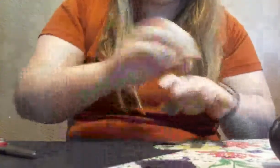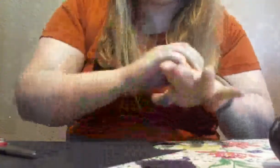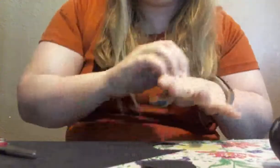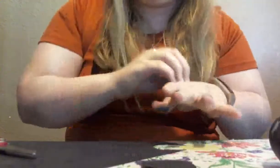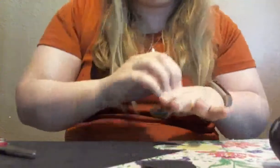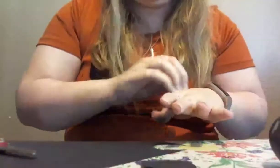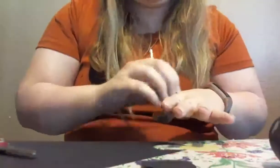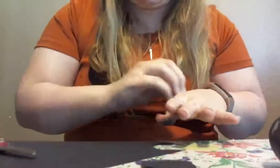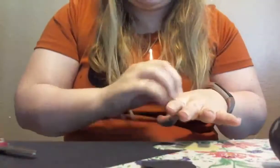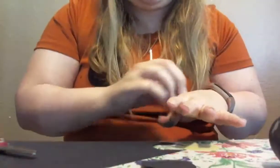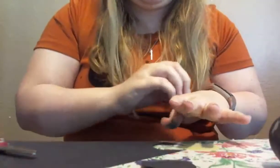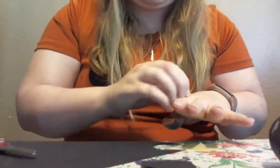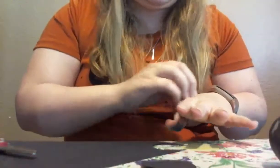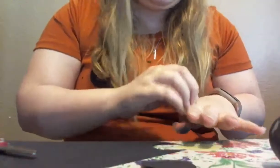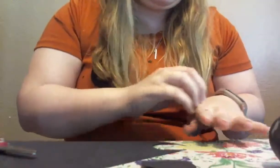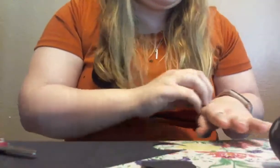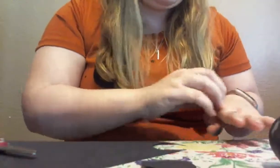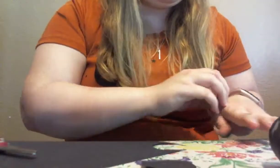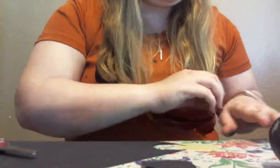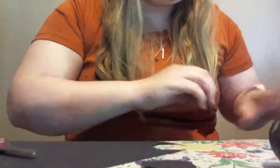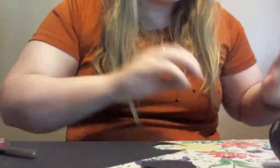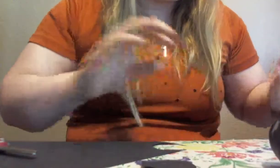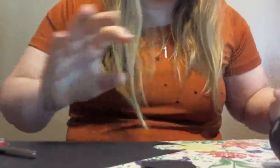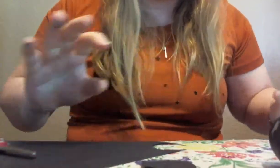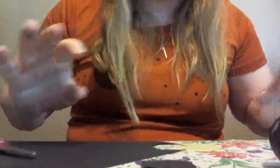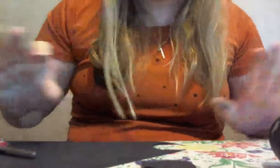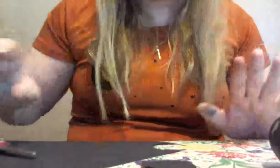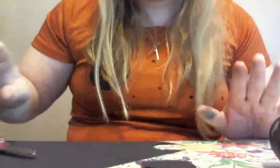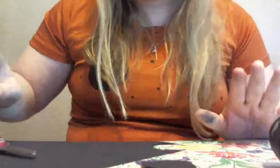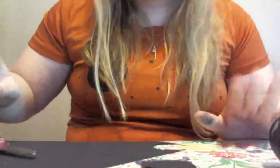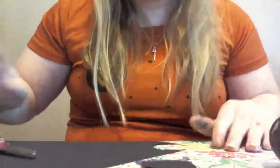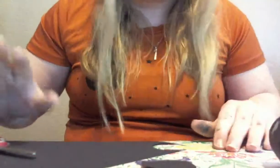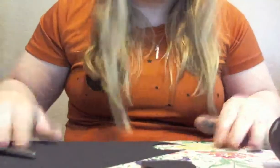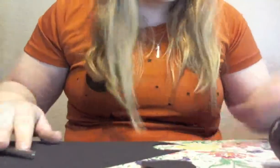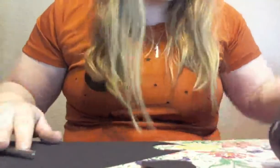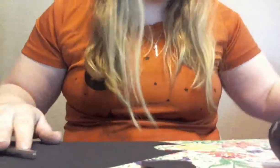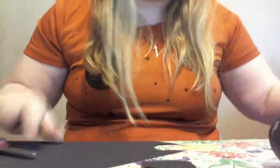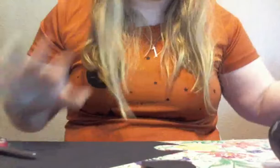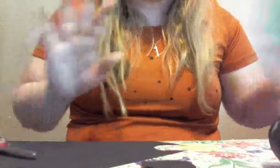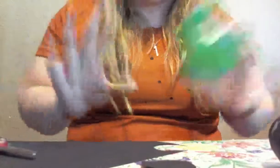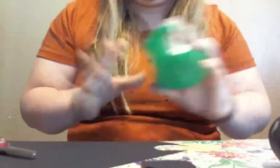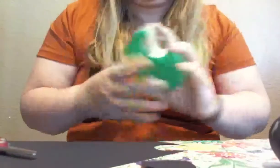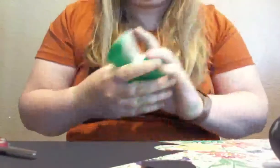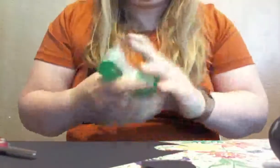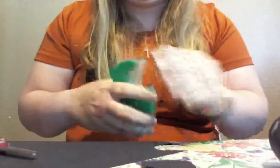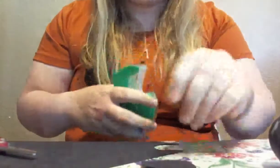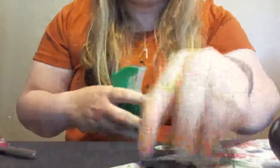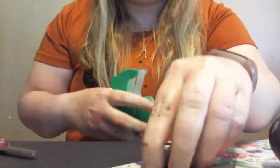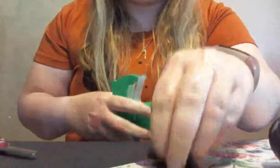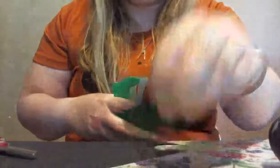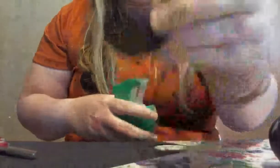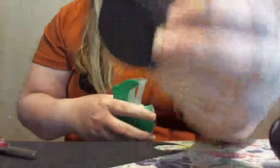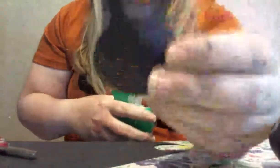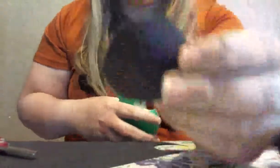So our next step is that we are going to grab our tape and we are just going to